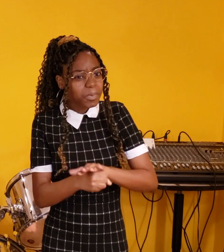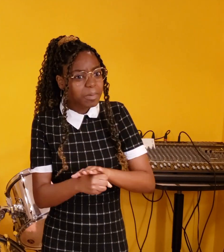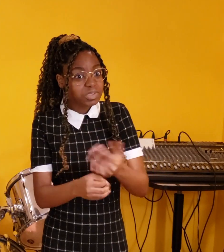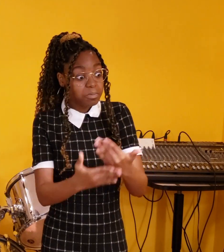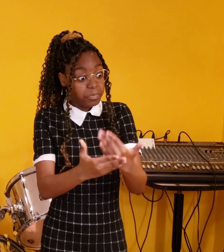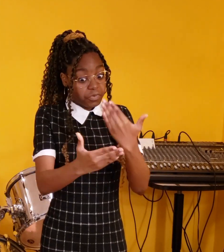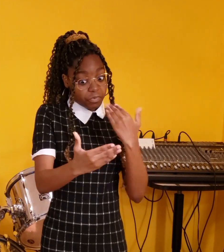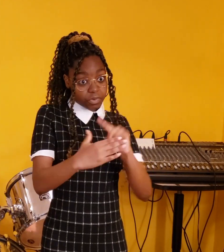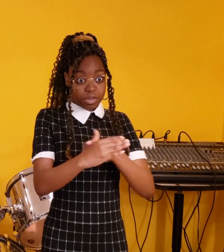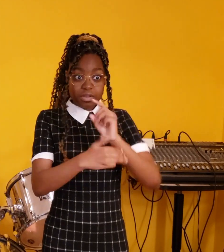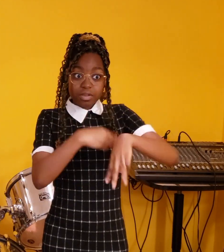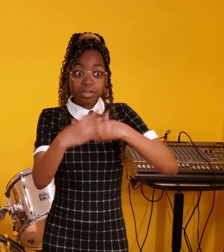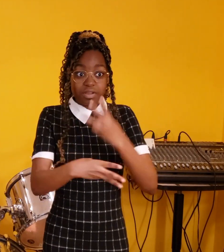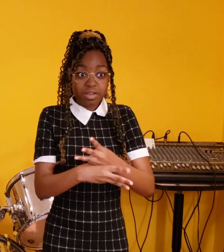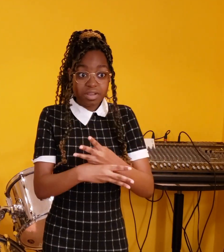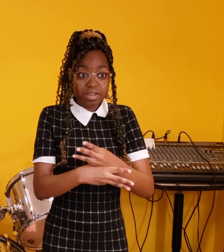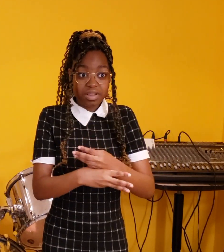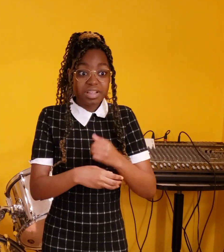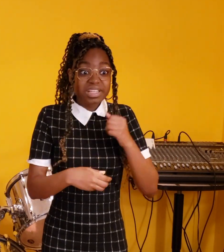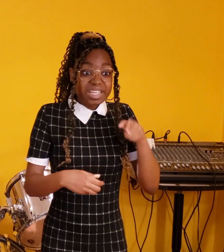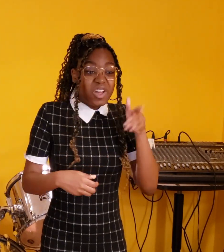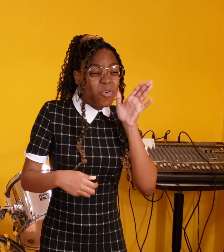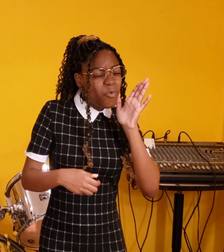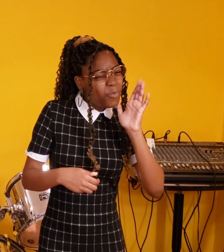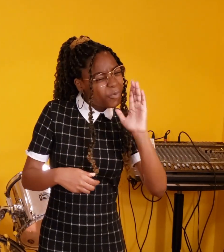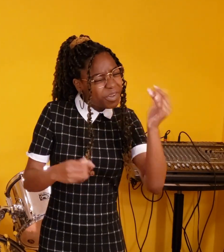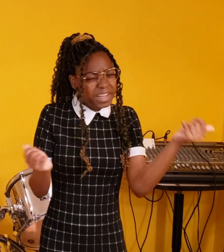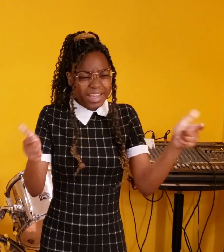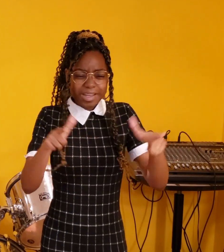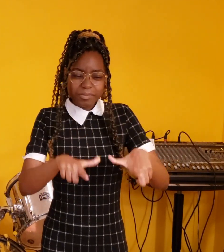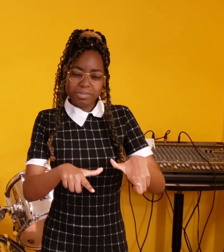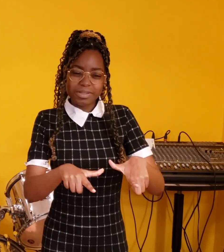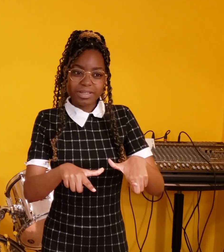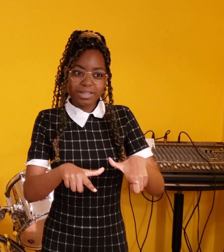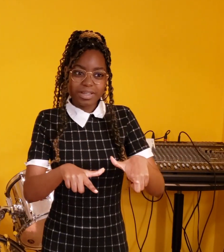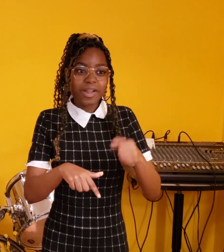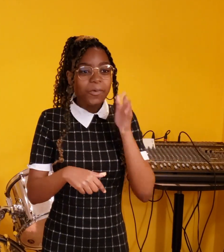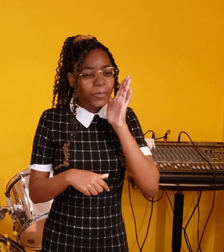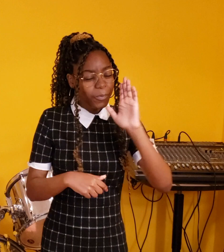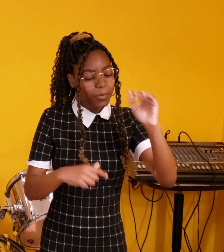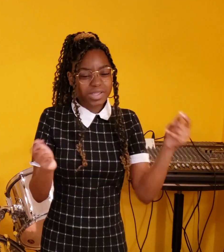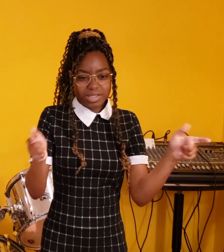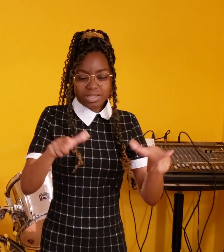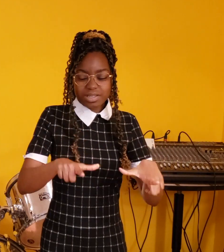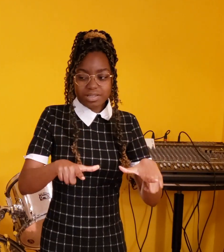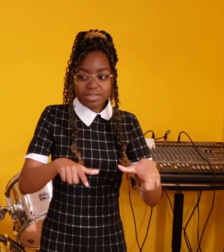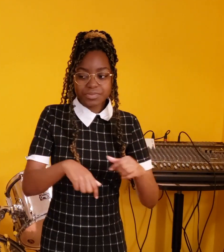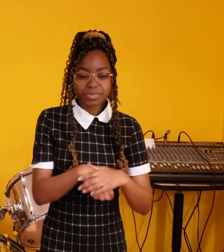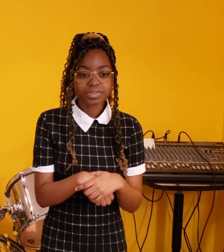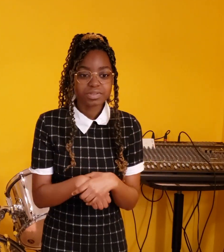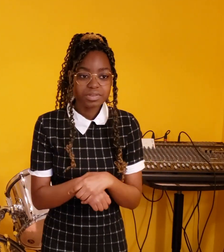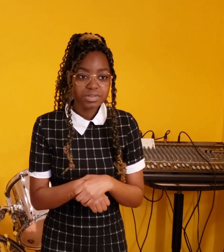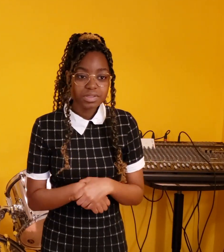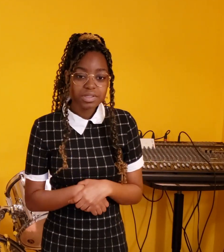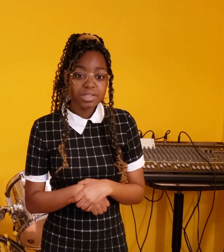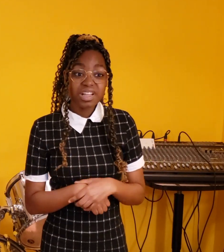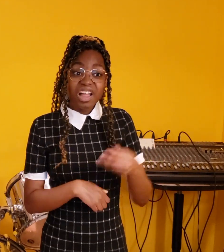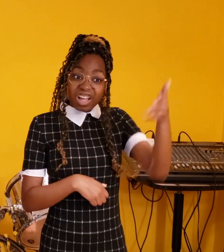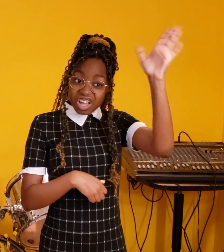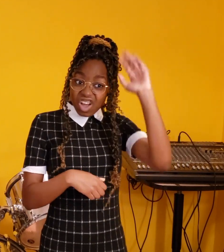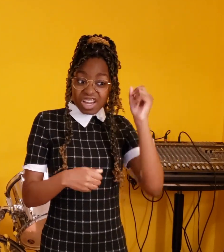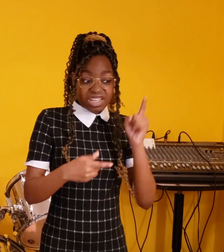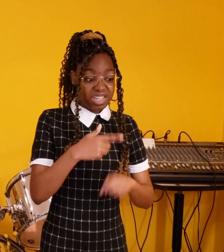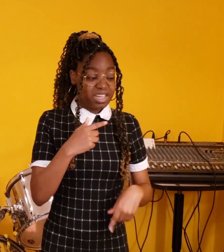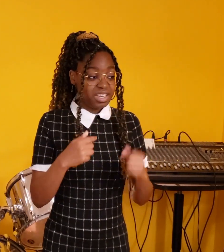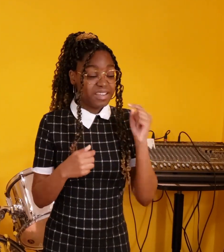So first, it says that God that cannot lie. And then it adds, God promised before